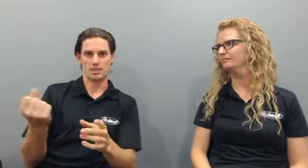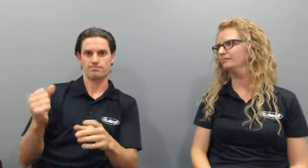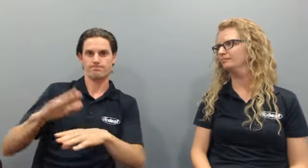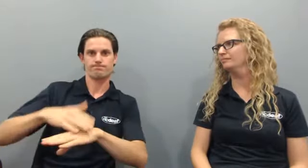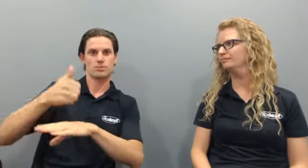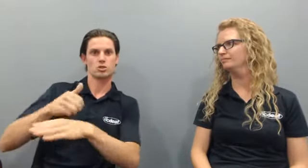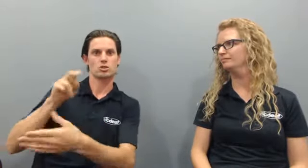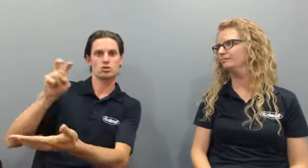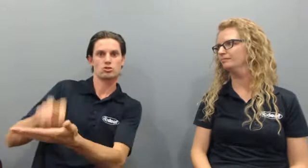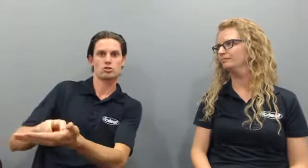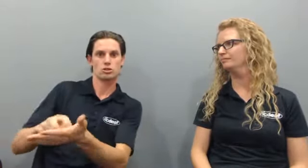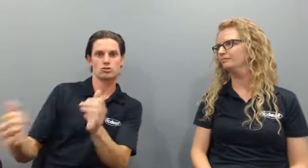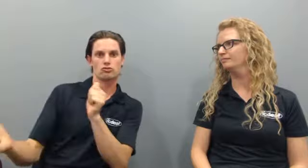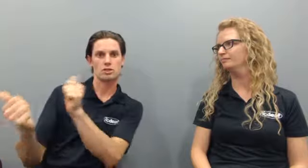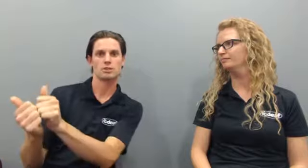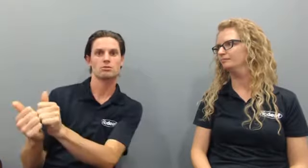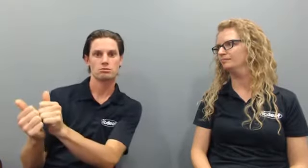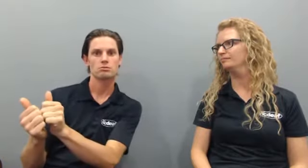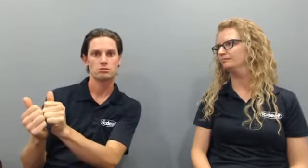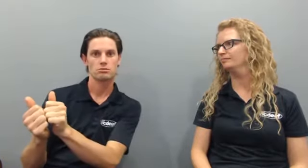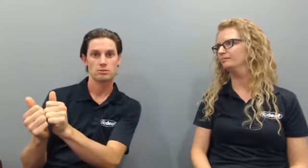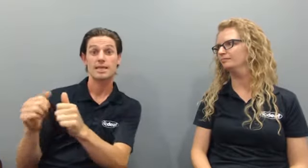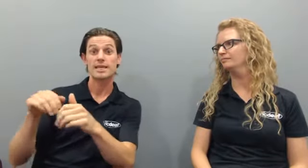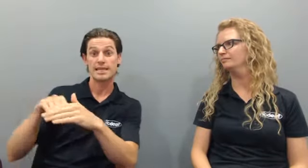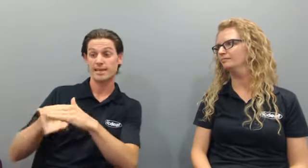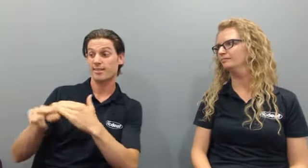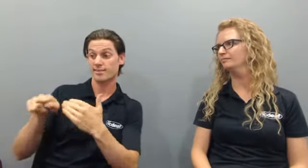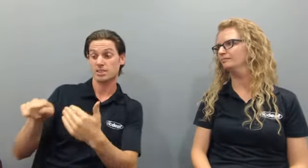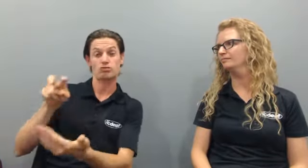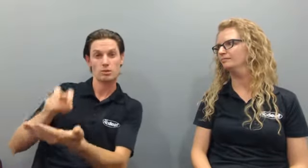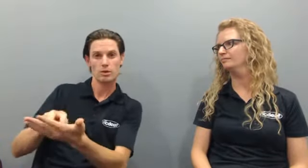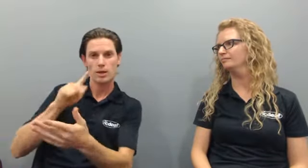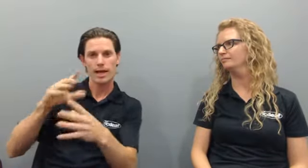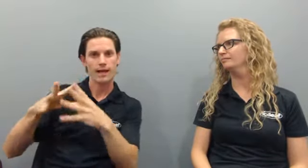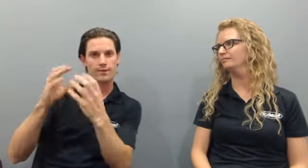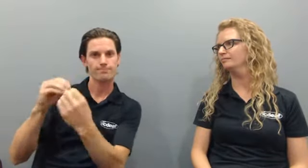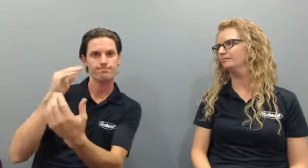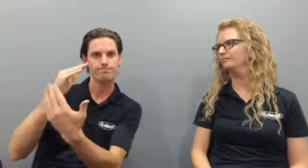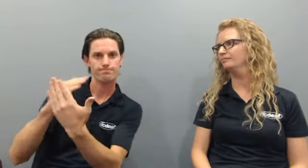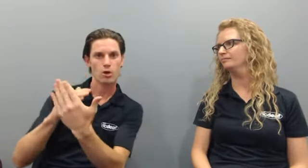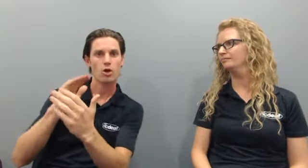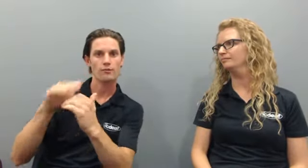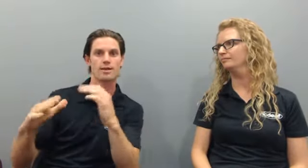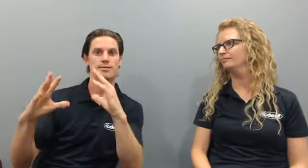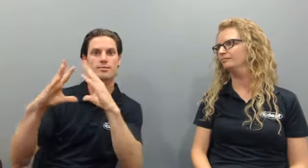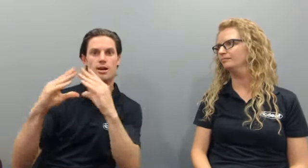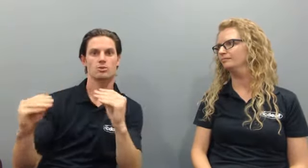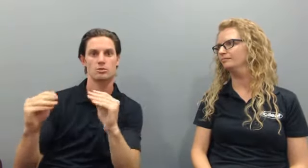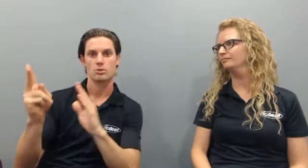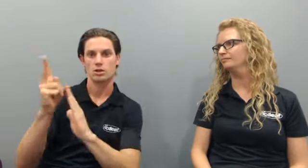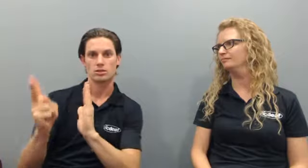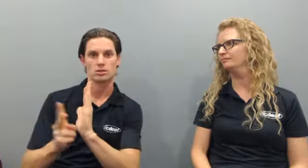individuals, you need to ensure that you do have a contractual agreement. It's in the registration, everything is listed clearly about